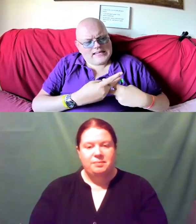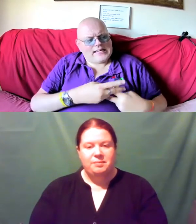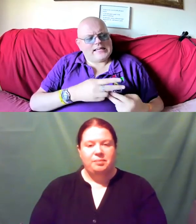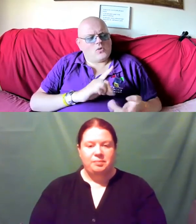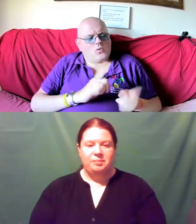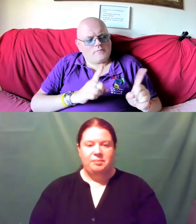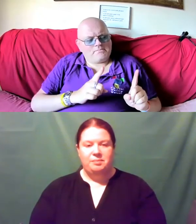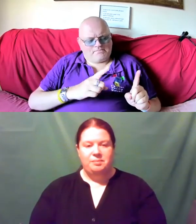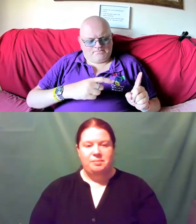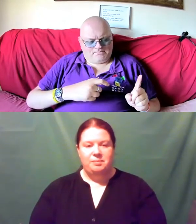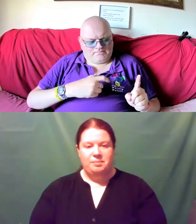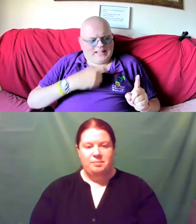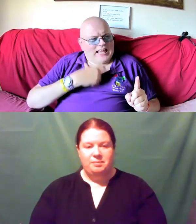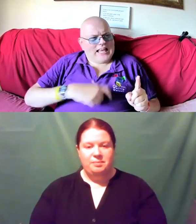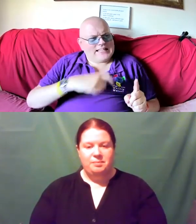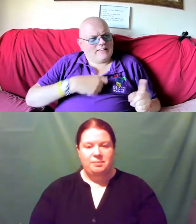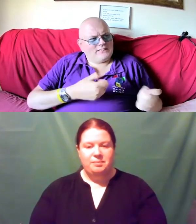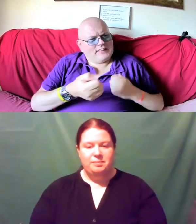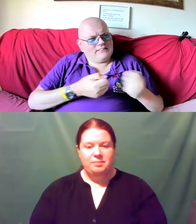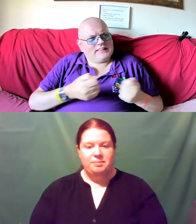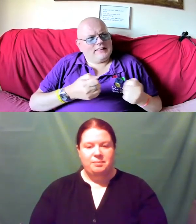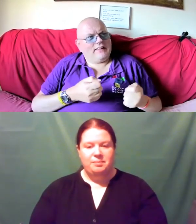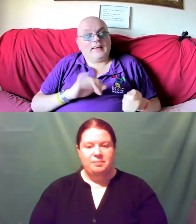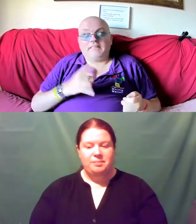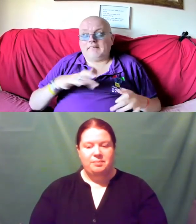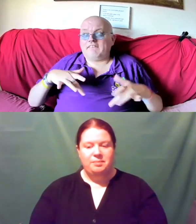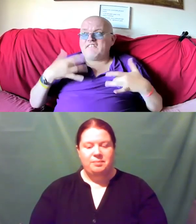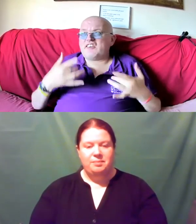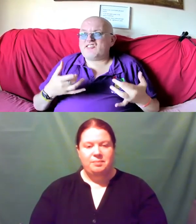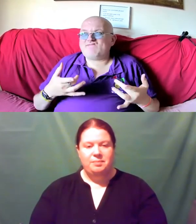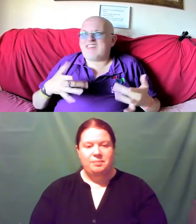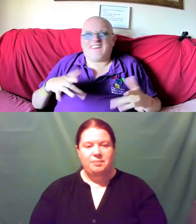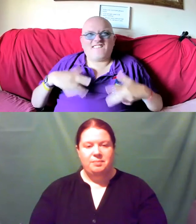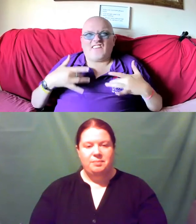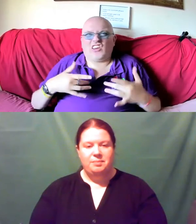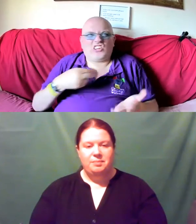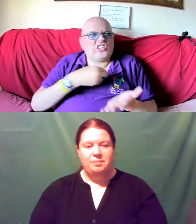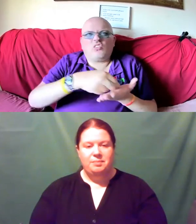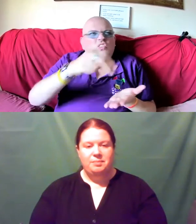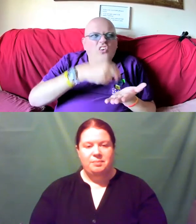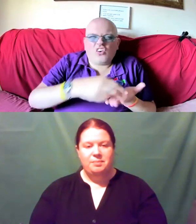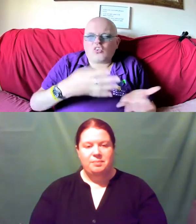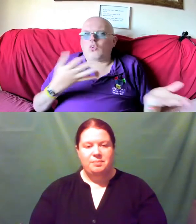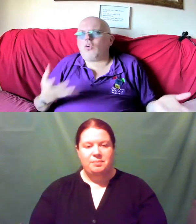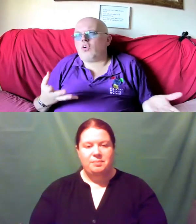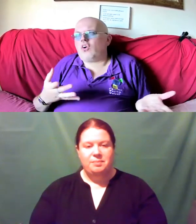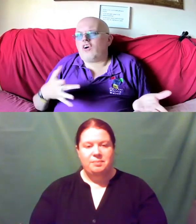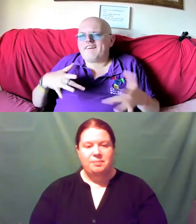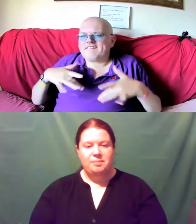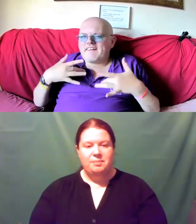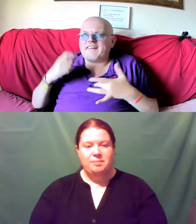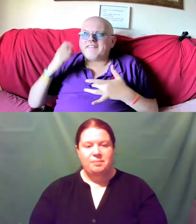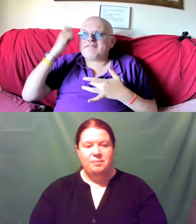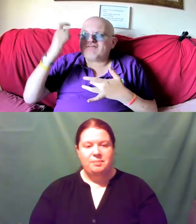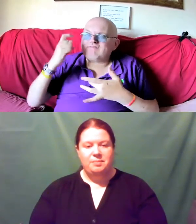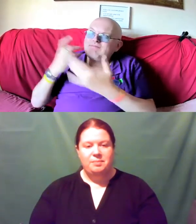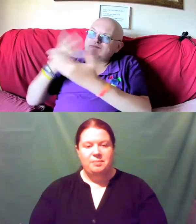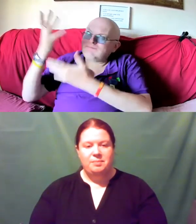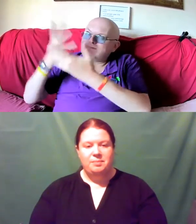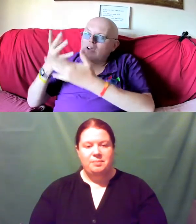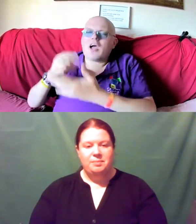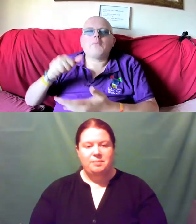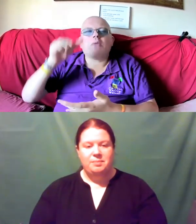say, yeah, I might not feel like going for a walk, or I might not feel like meditating or whatever, but actually I